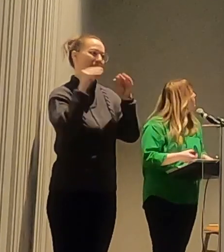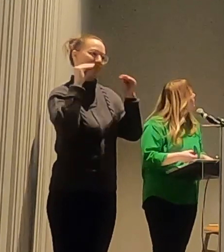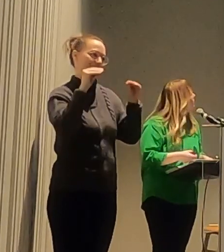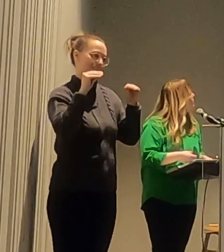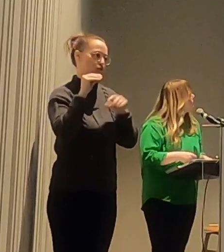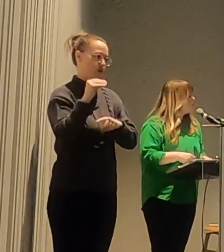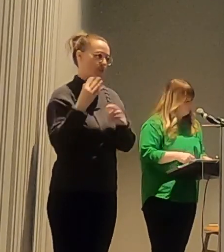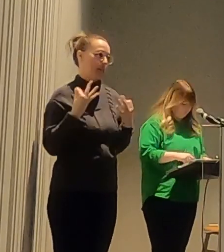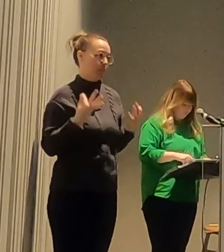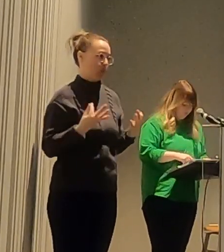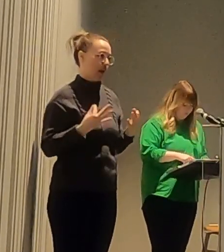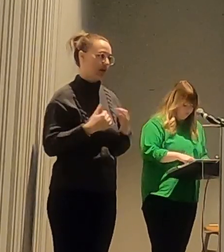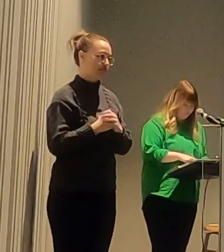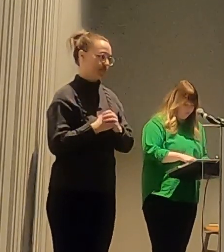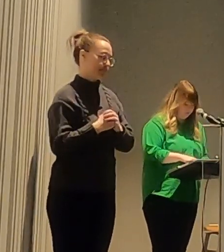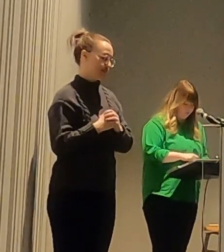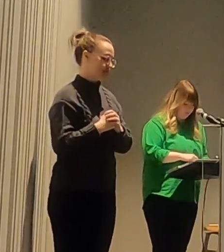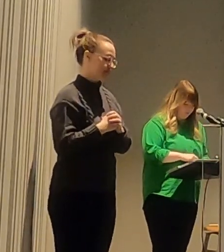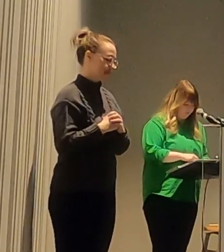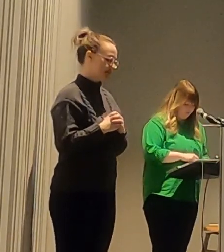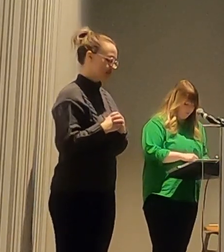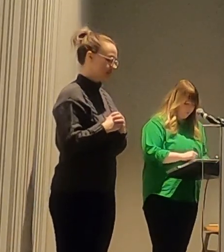Buddha.